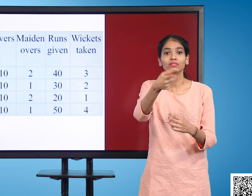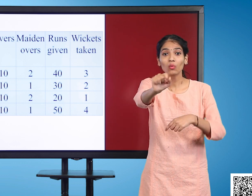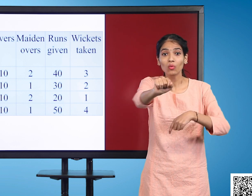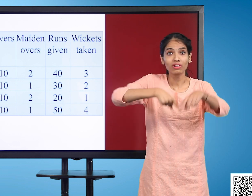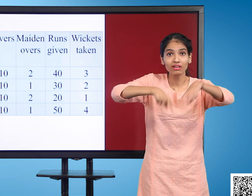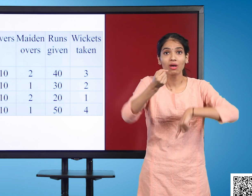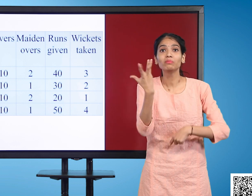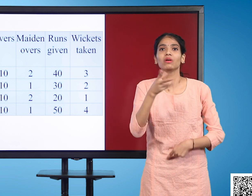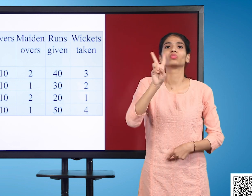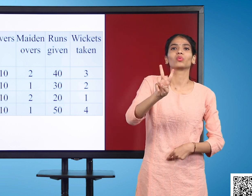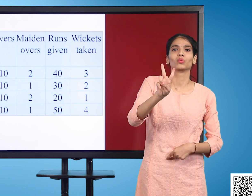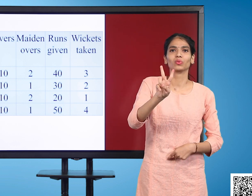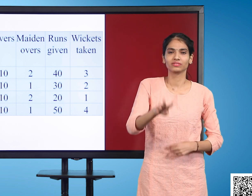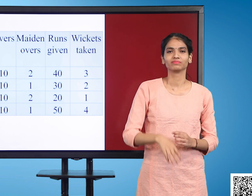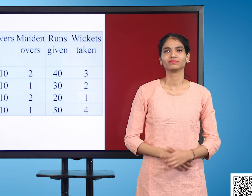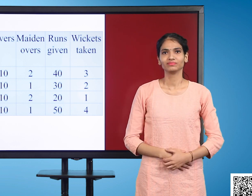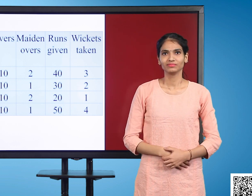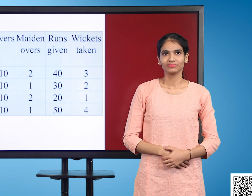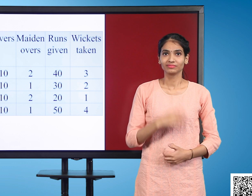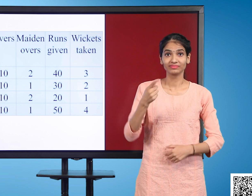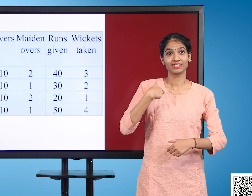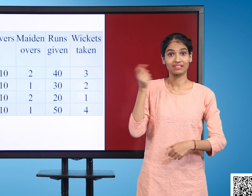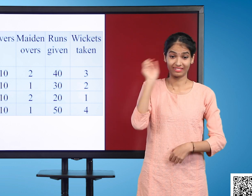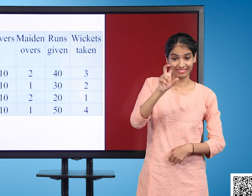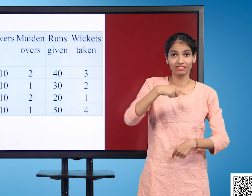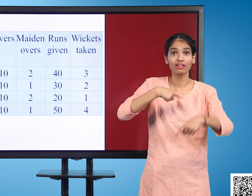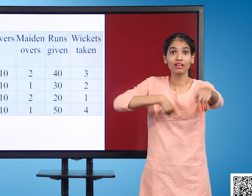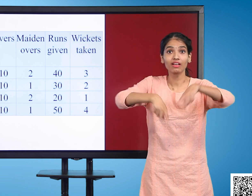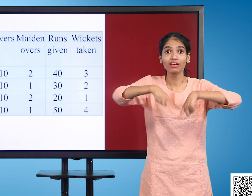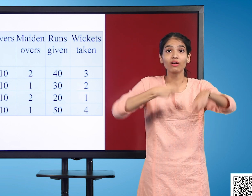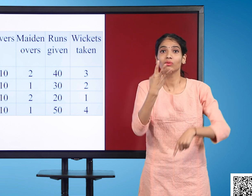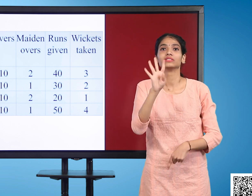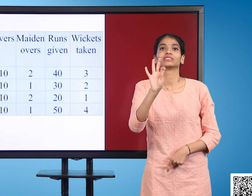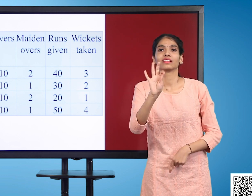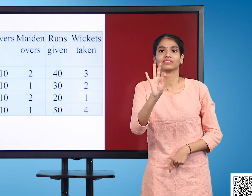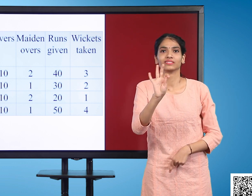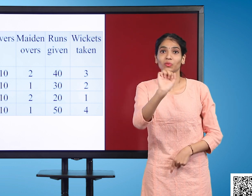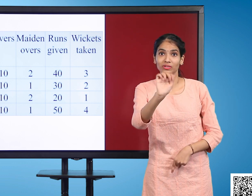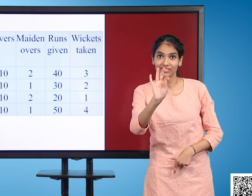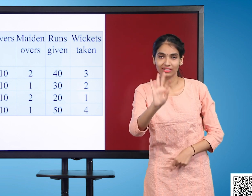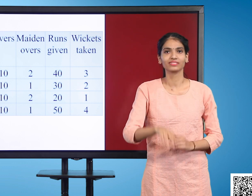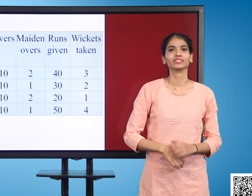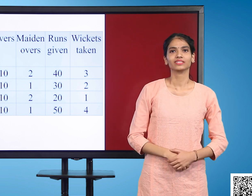C. 10, 2, 20, 1. D. 10,